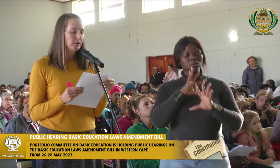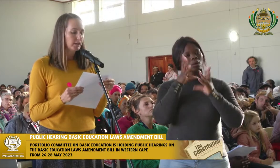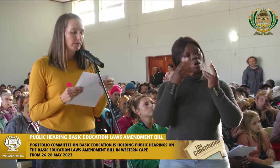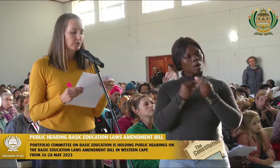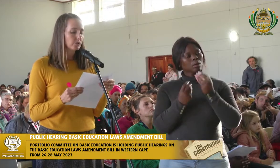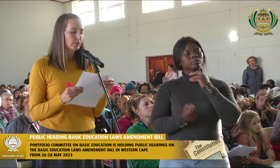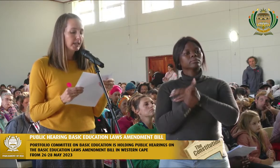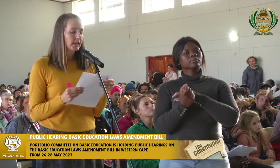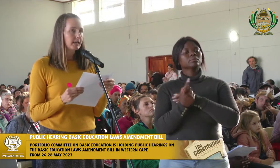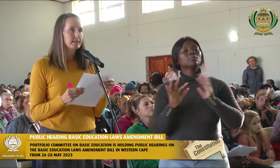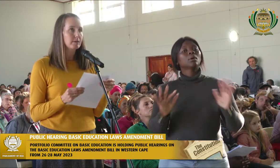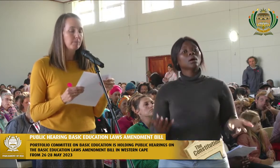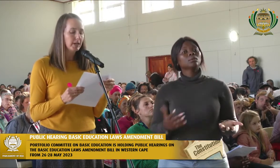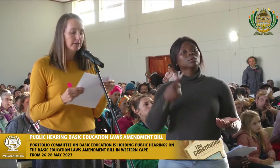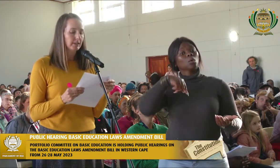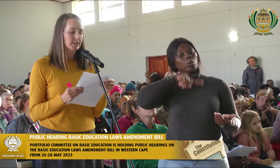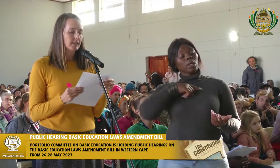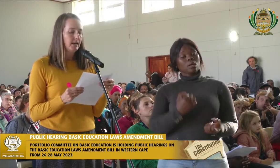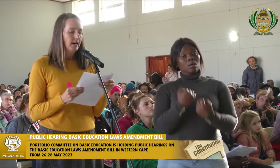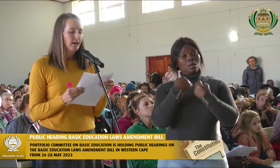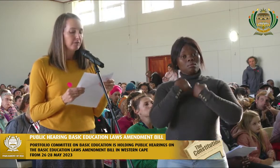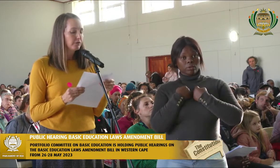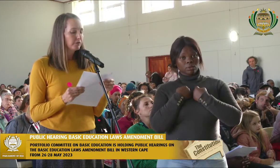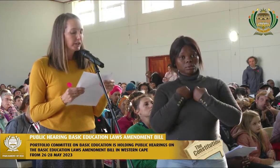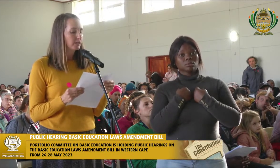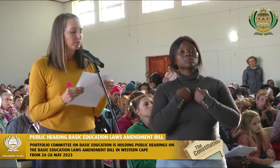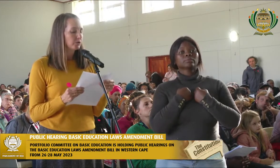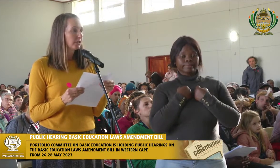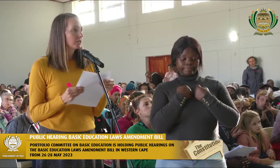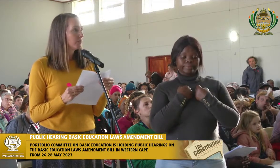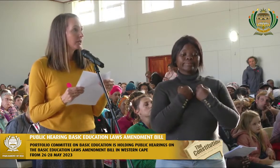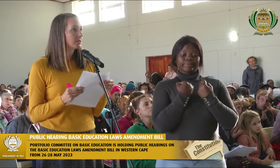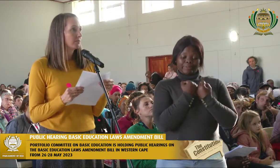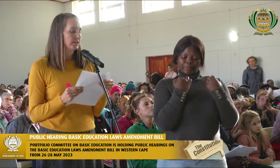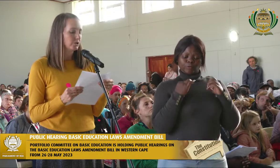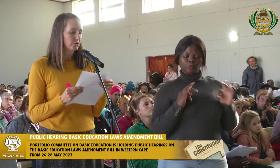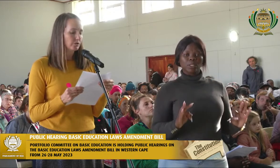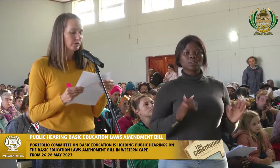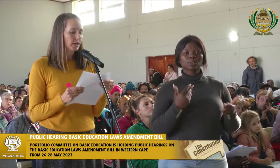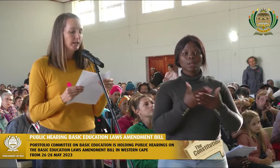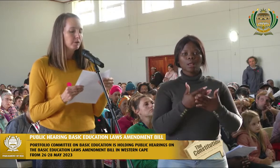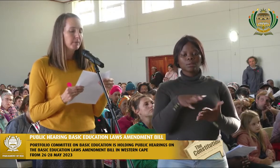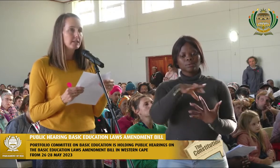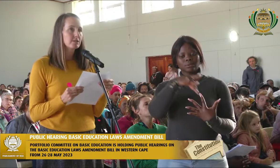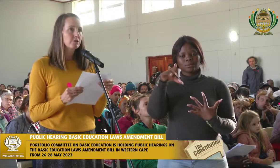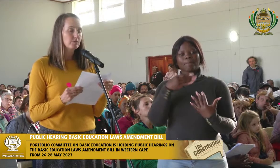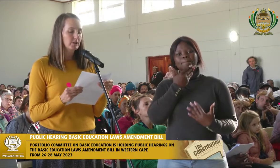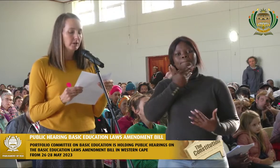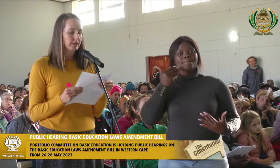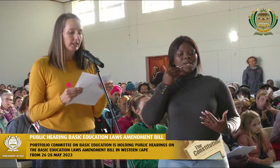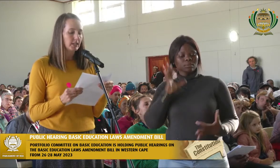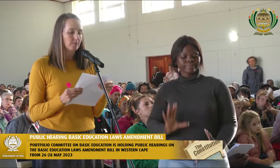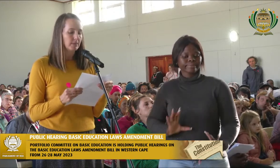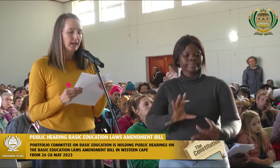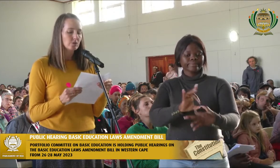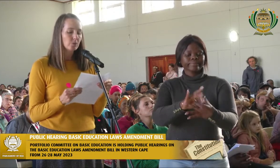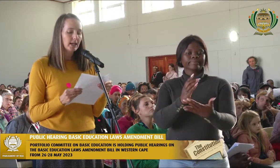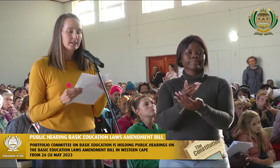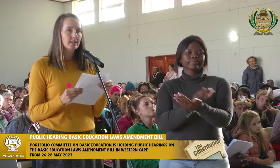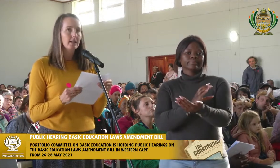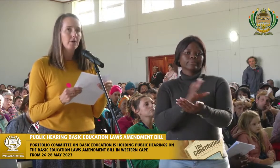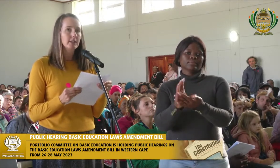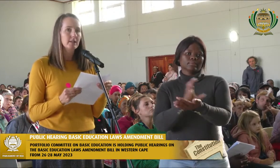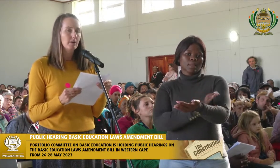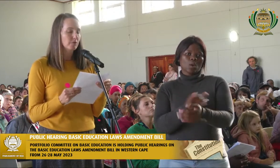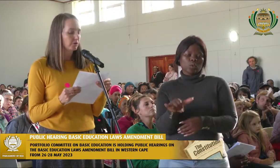possible only because we, as their parents, have the freedom to responsibly choose the best suitable curriculum, as